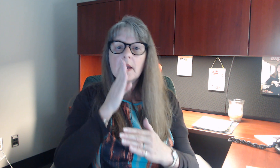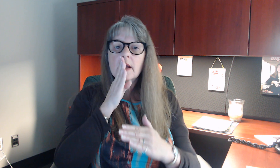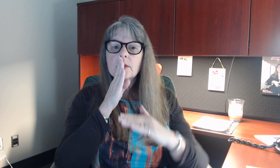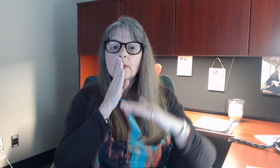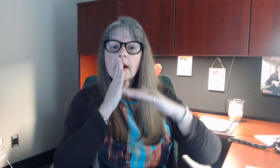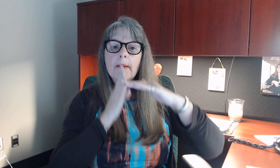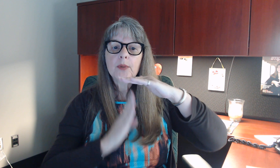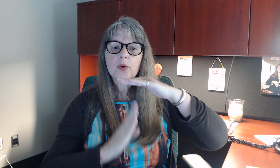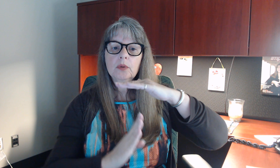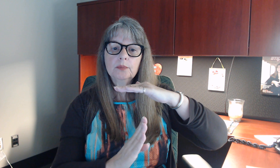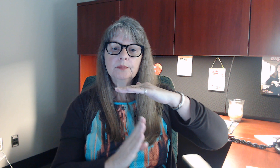You're humble,